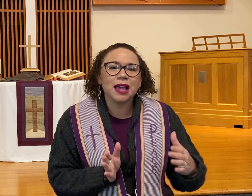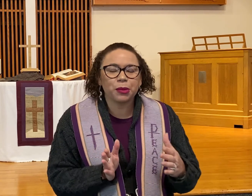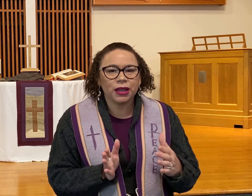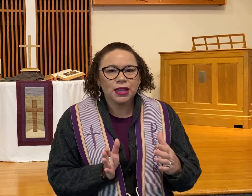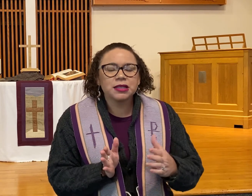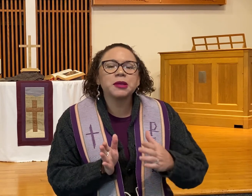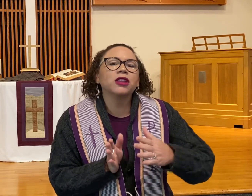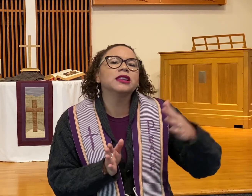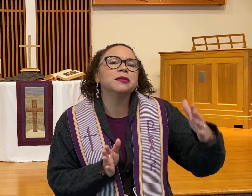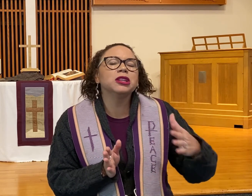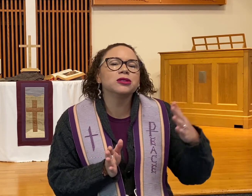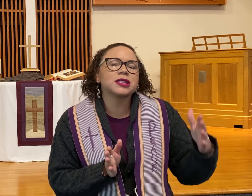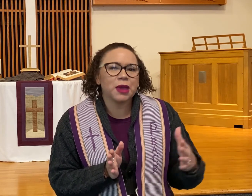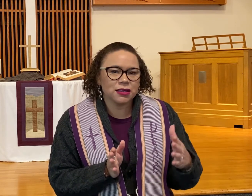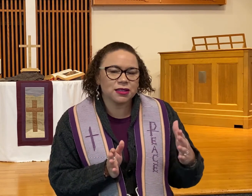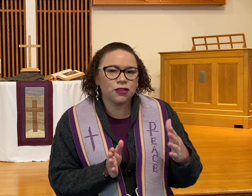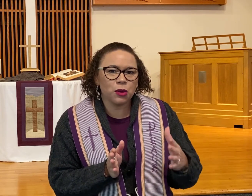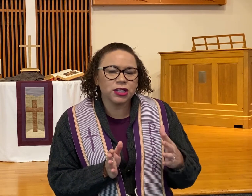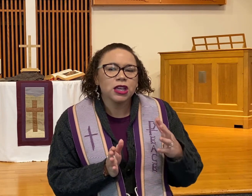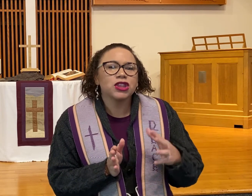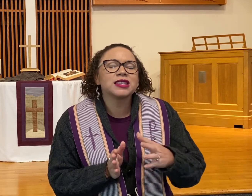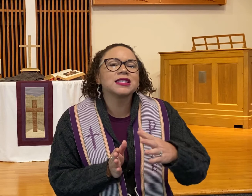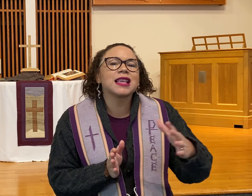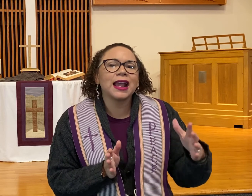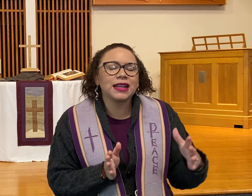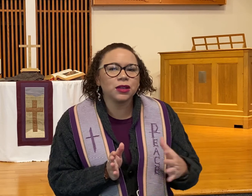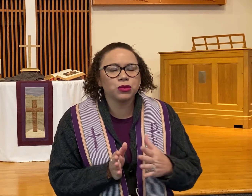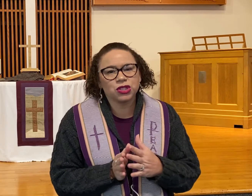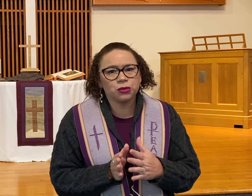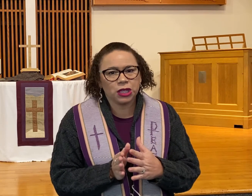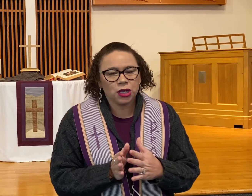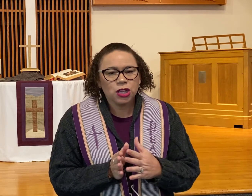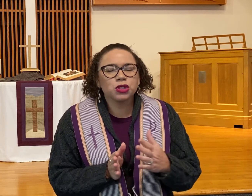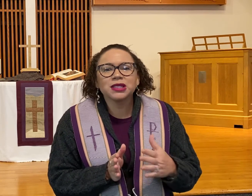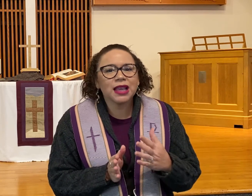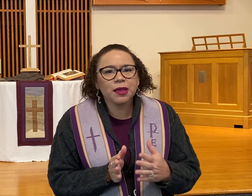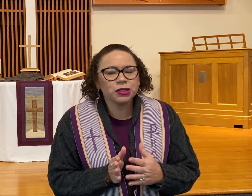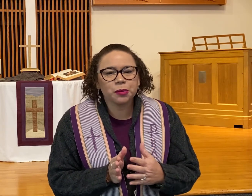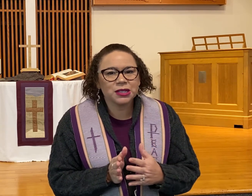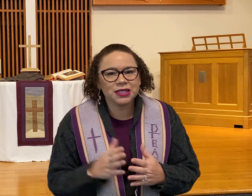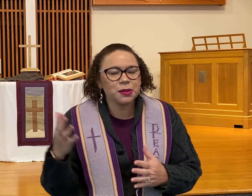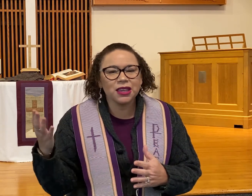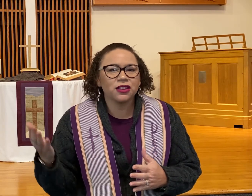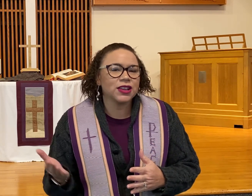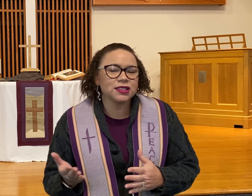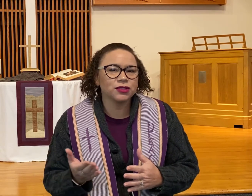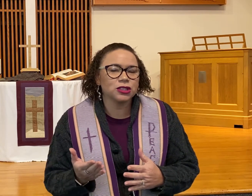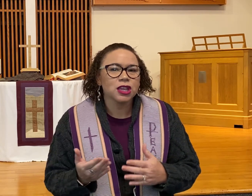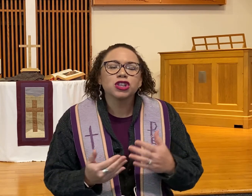separate, to be on the liminal space of what this society was doing. She wasn't able to participate in the festivals. She